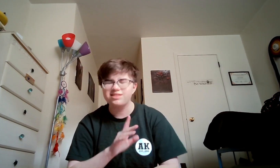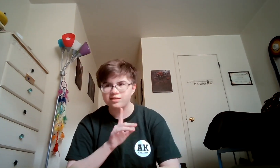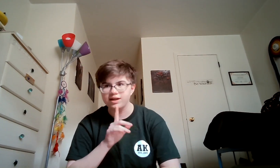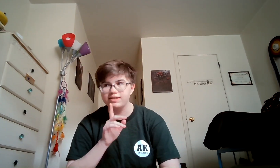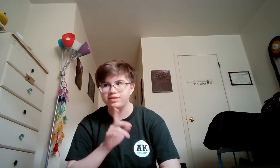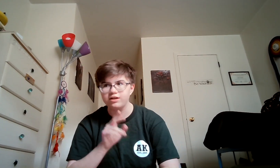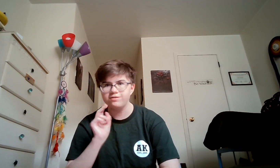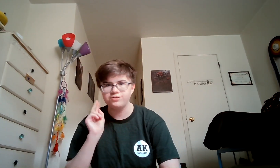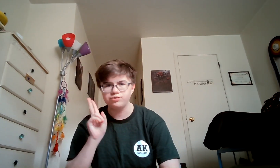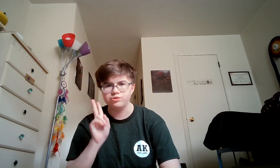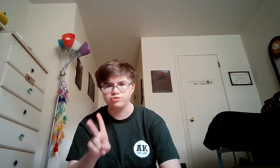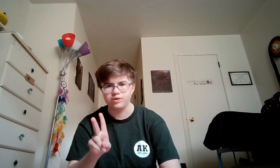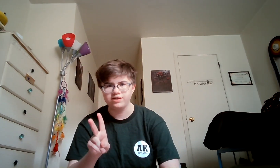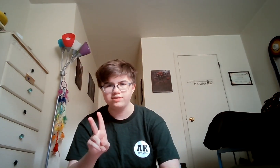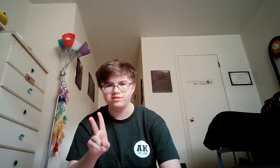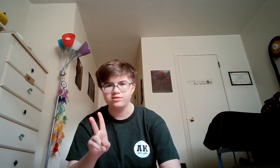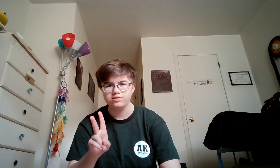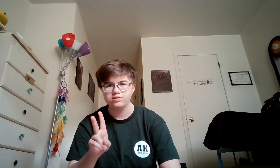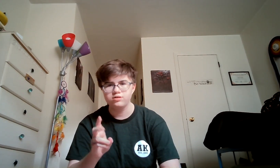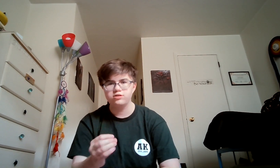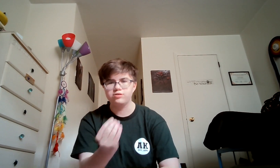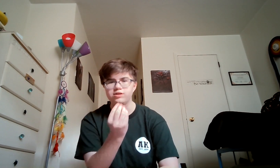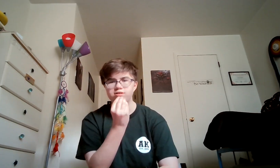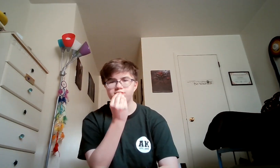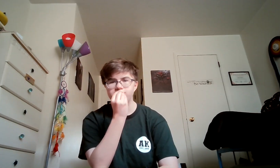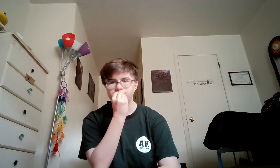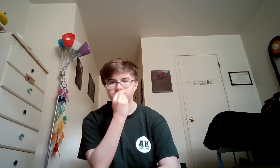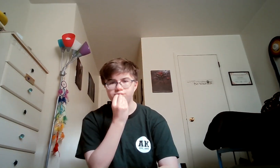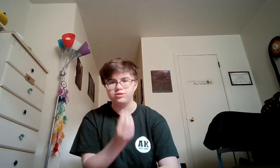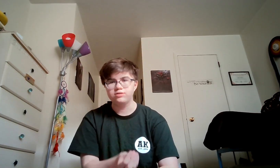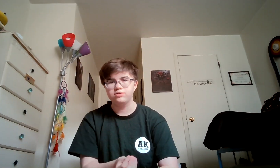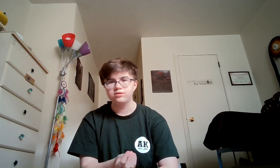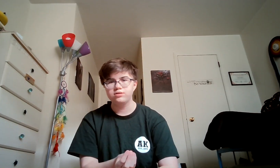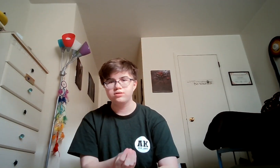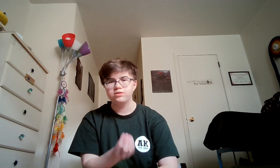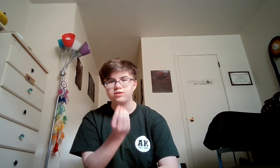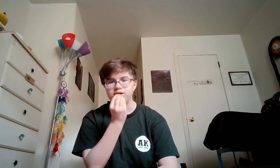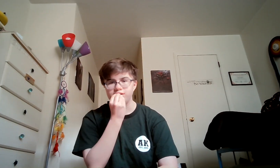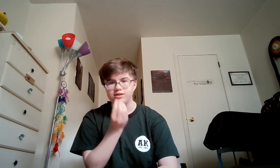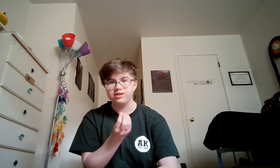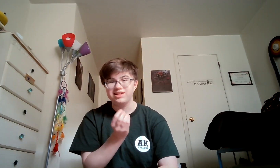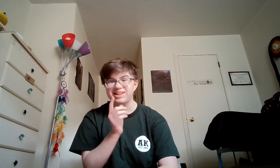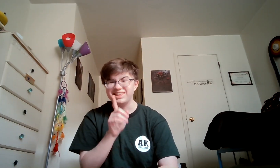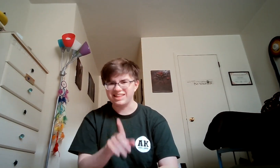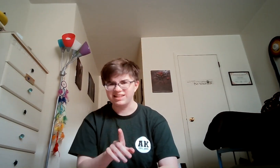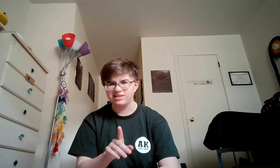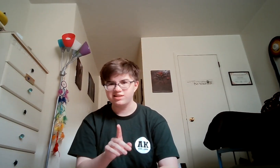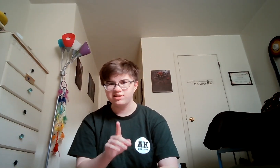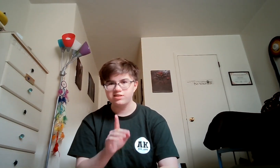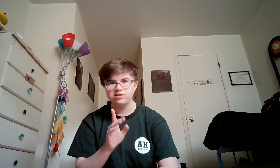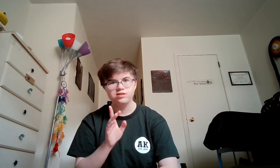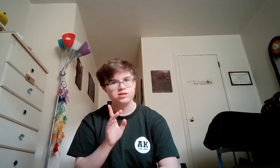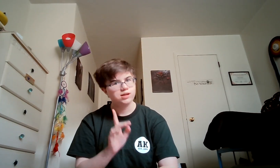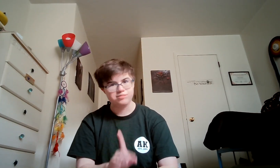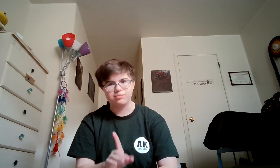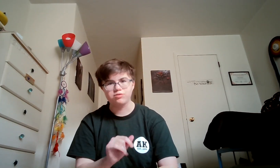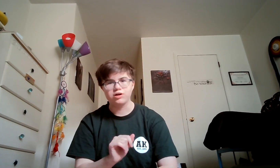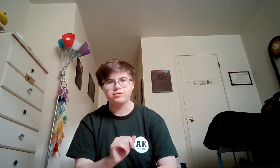I think food was twice. So it's food, then eat, I think. Might be wrong about that.